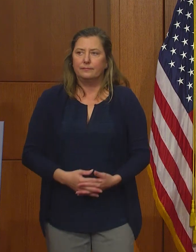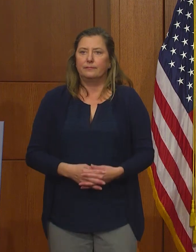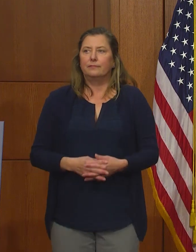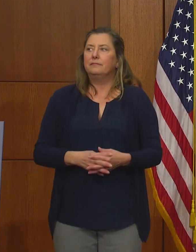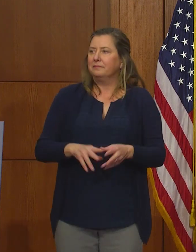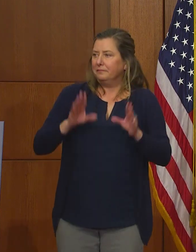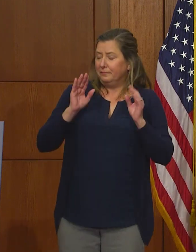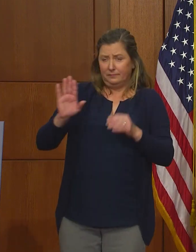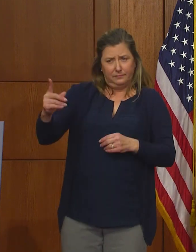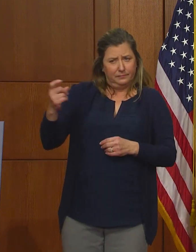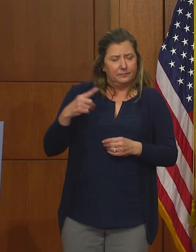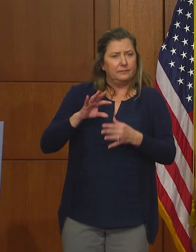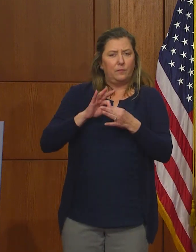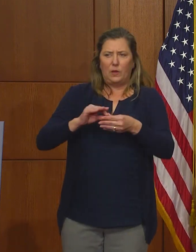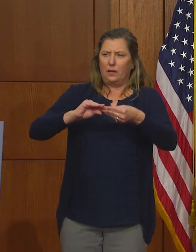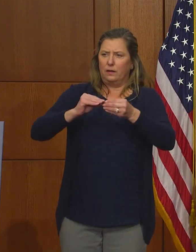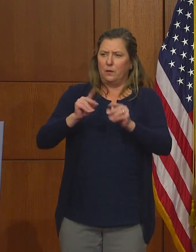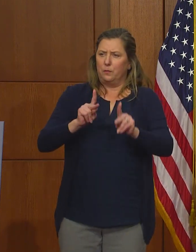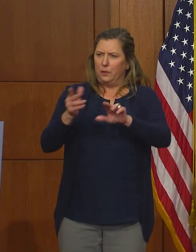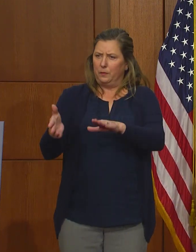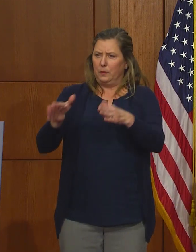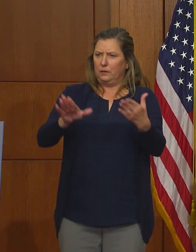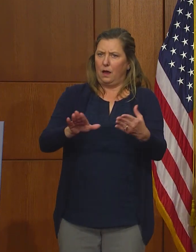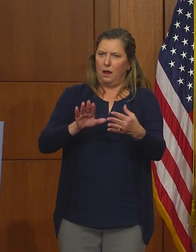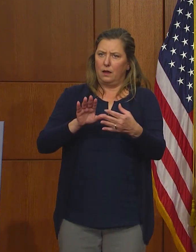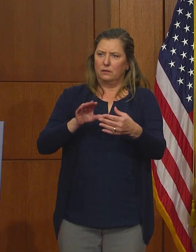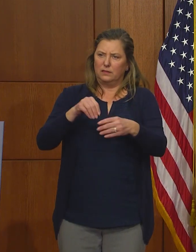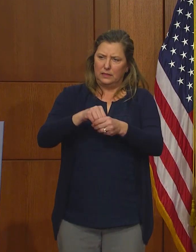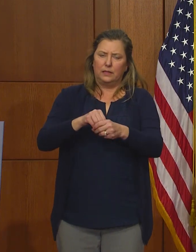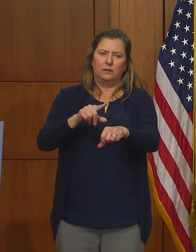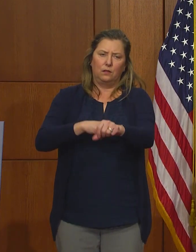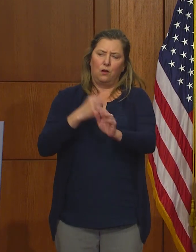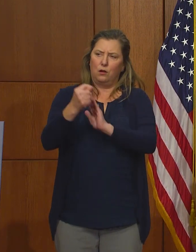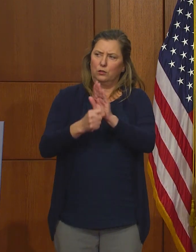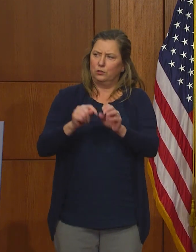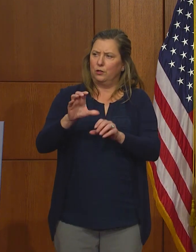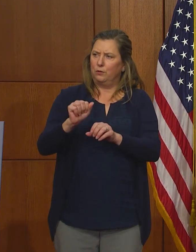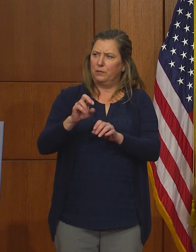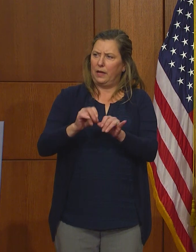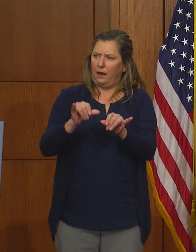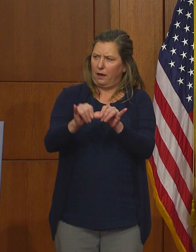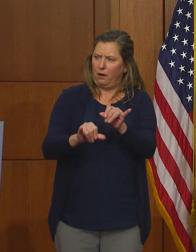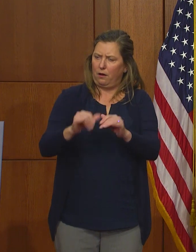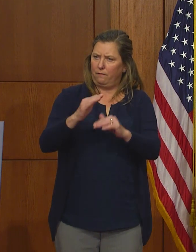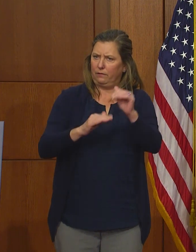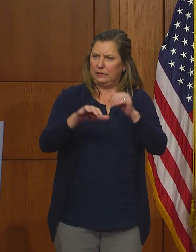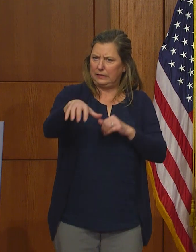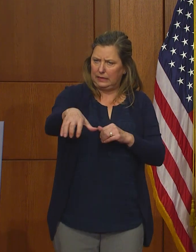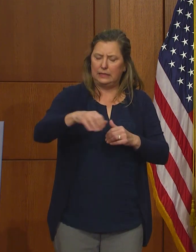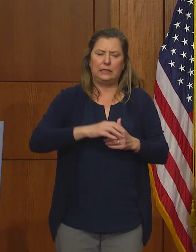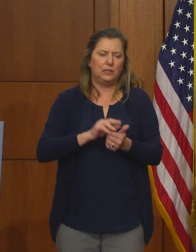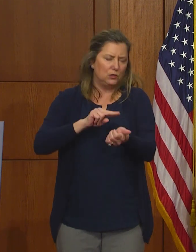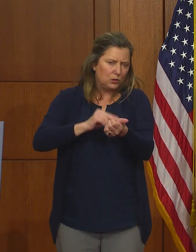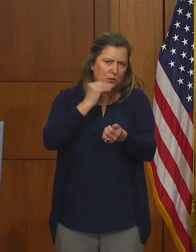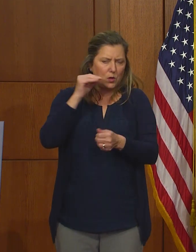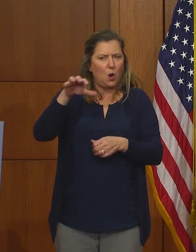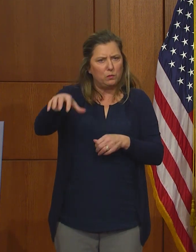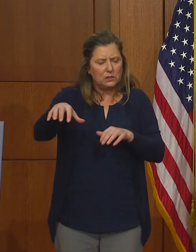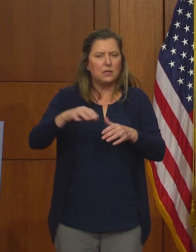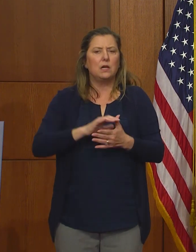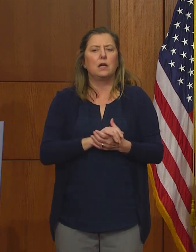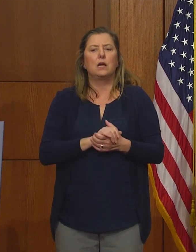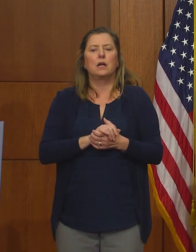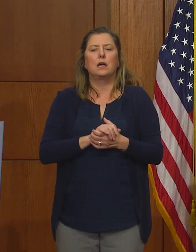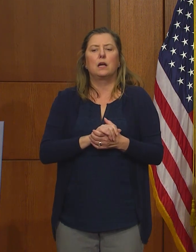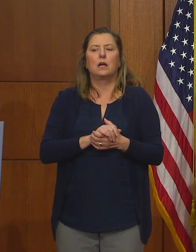Thanks. Hi, the question's about the number of deaths attributed to long-term care facilities. The deaths